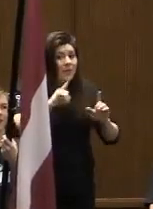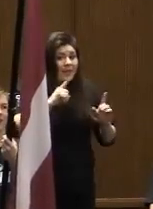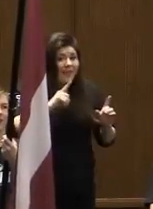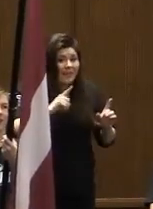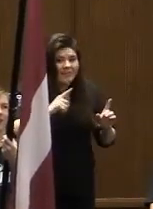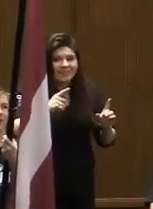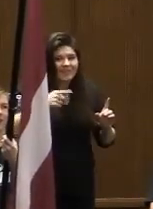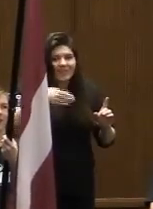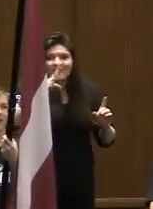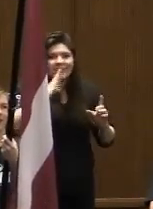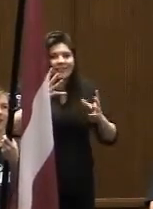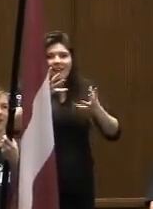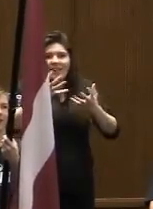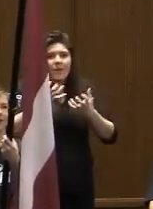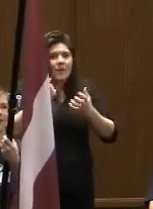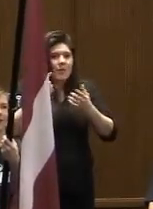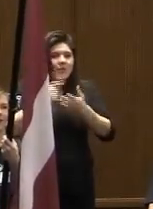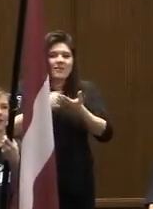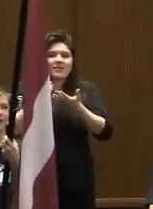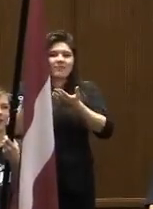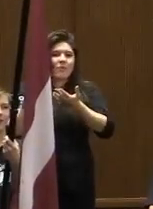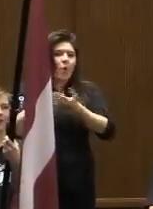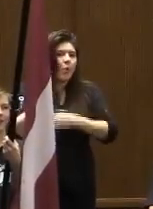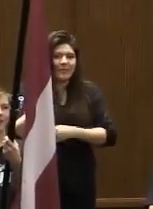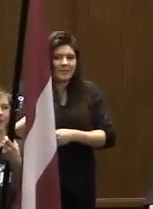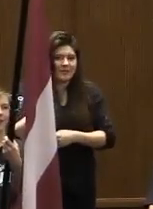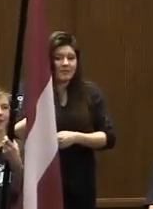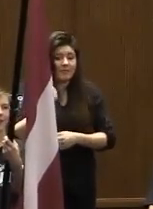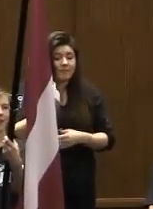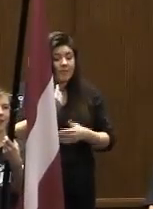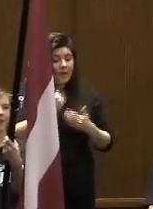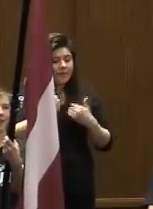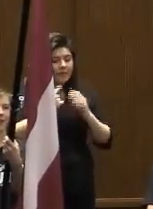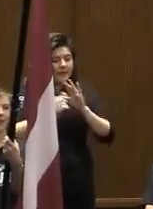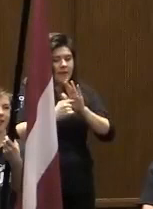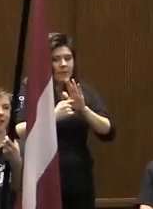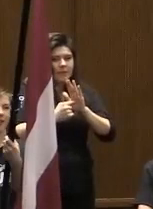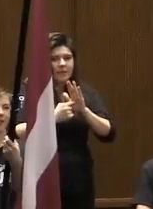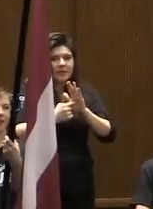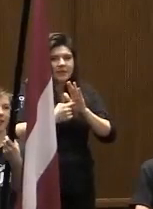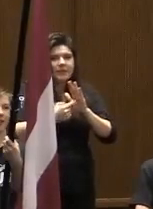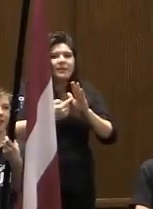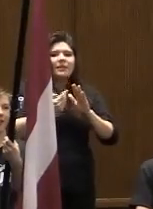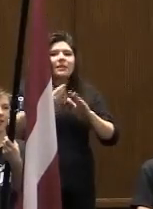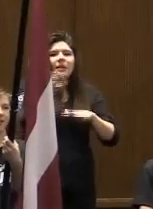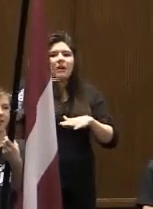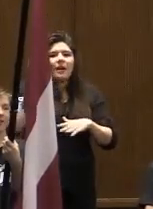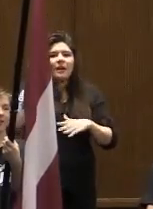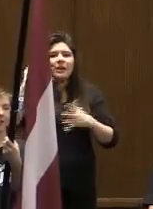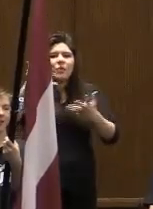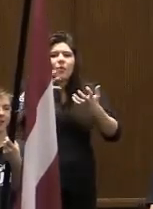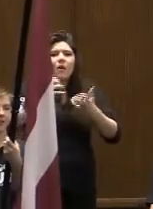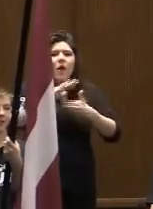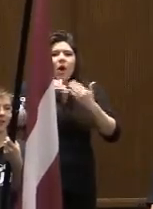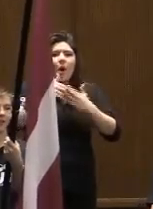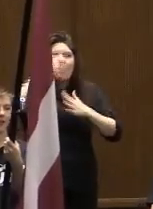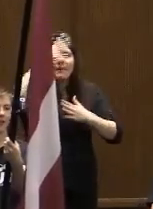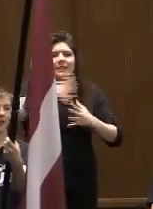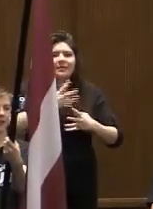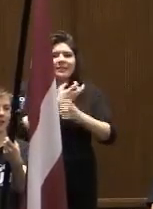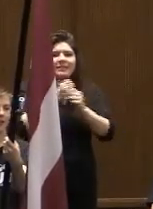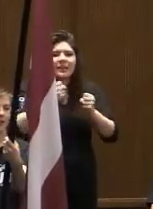what he wants. And I'll give you an example. Does God want all men to be saved and to come to a knowledge